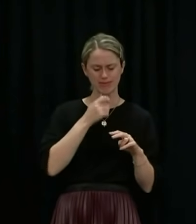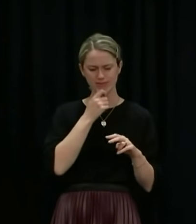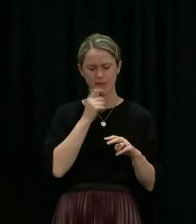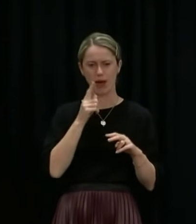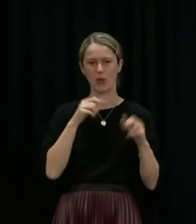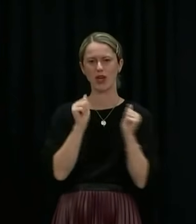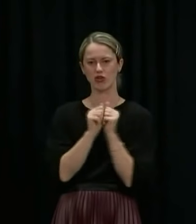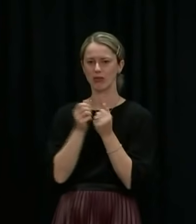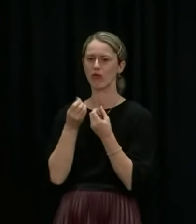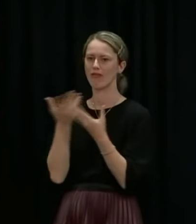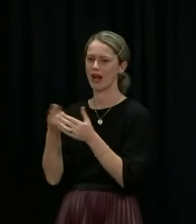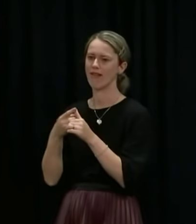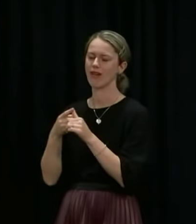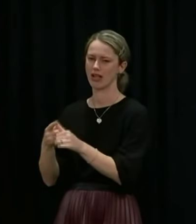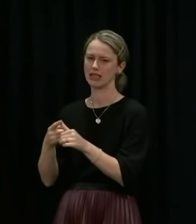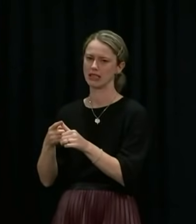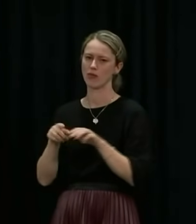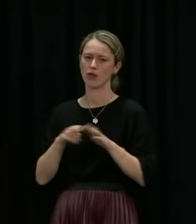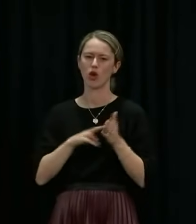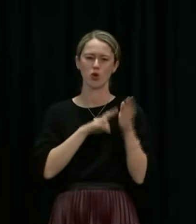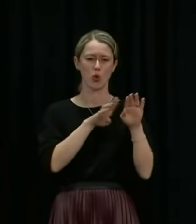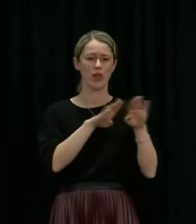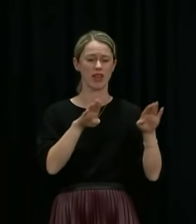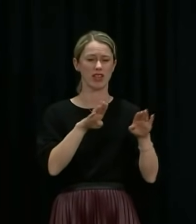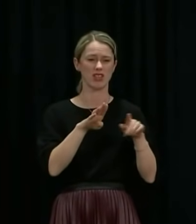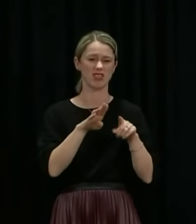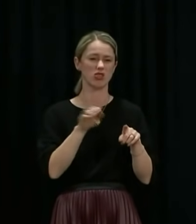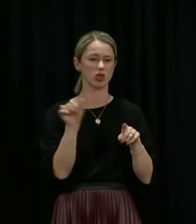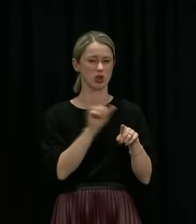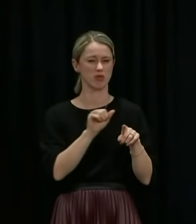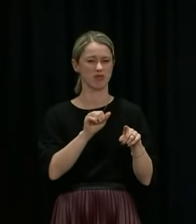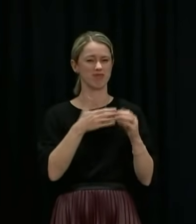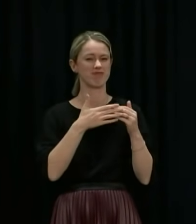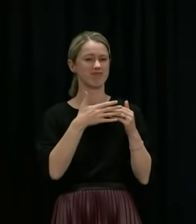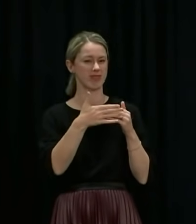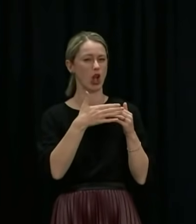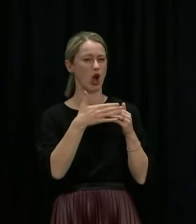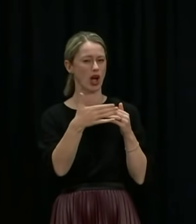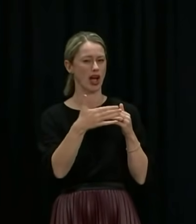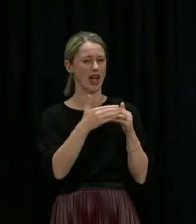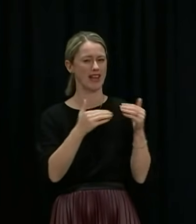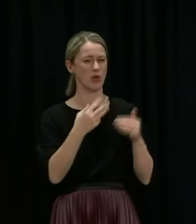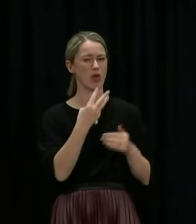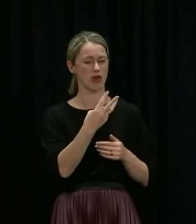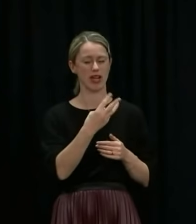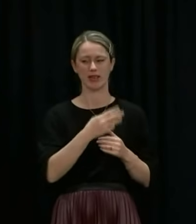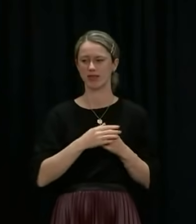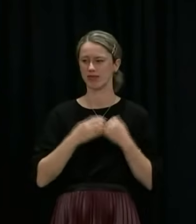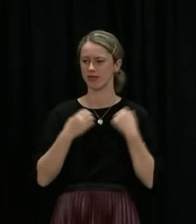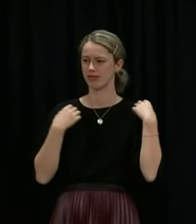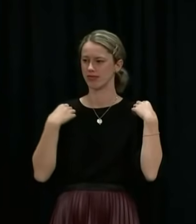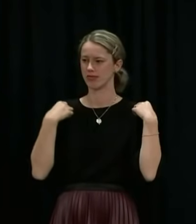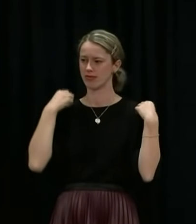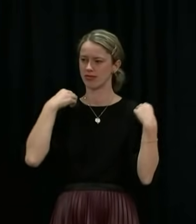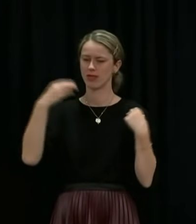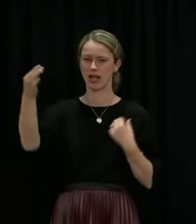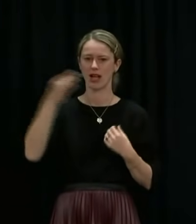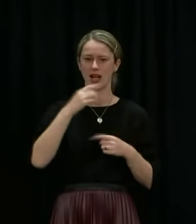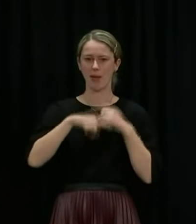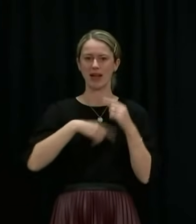and provided the advice that Northland would do well to stay for a few more days in alert level 3. So can I just ask you about